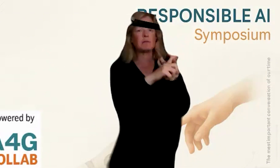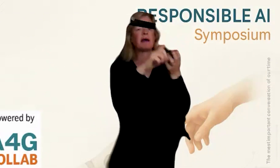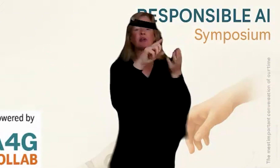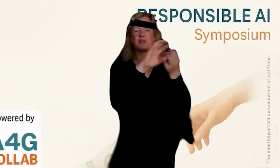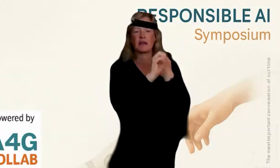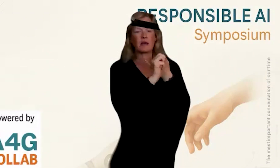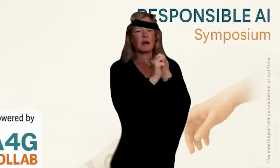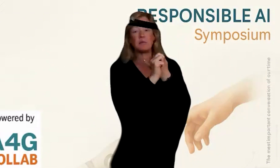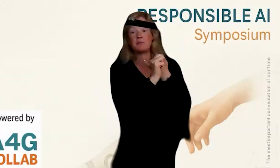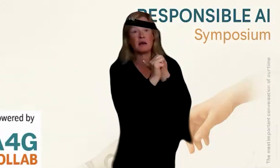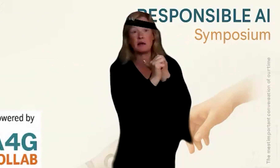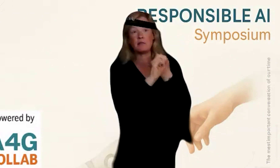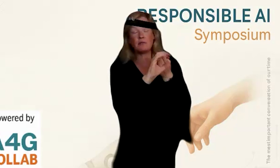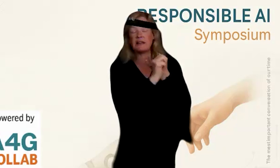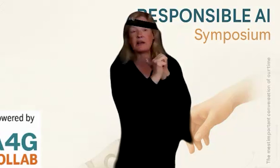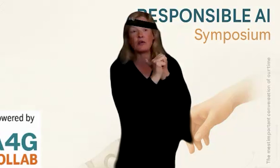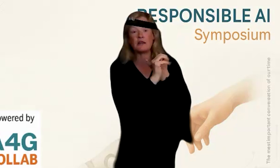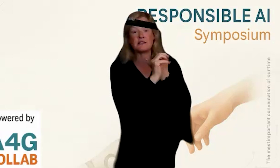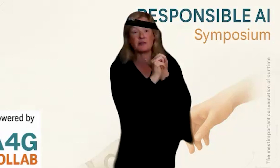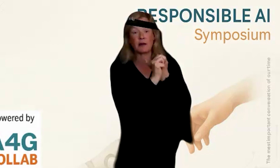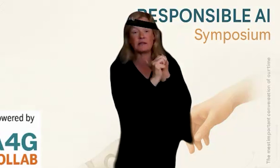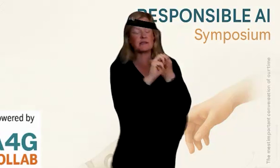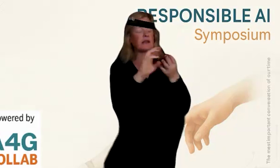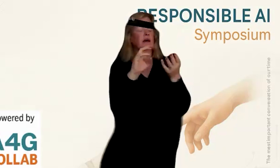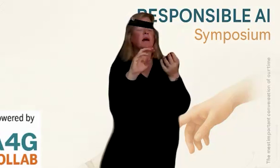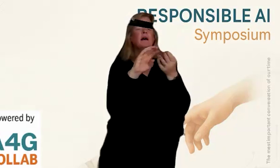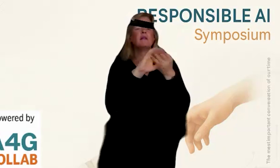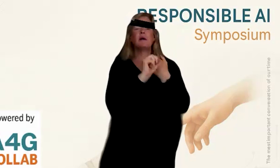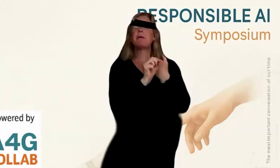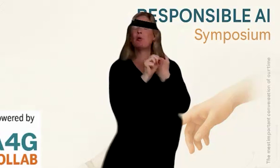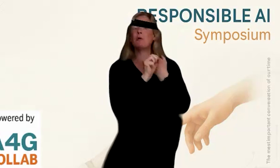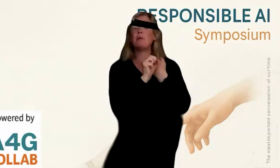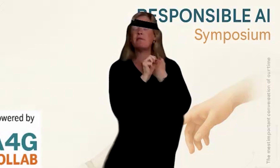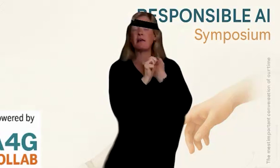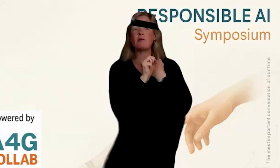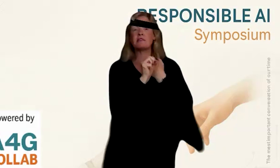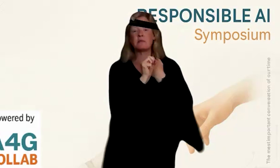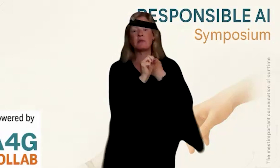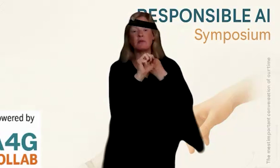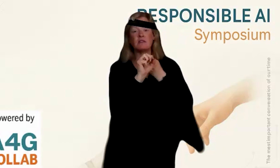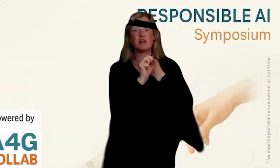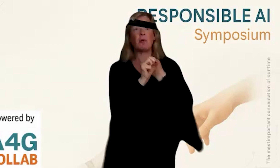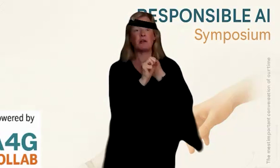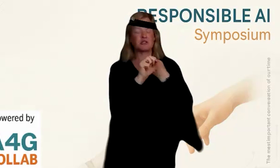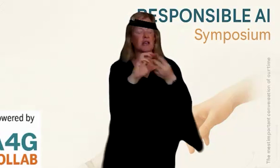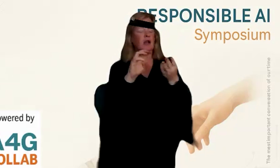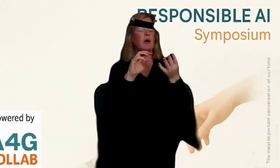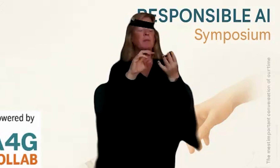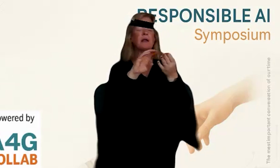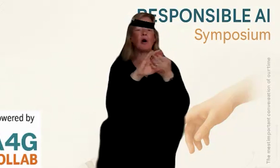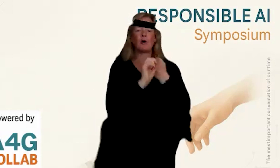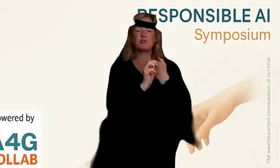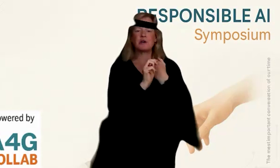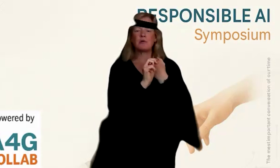education data, medical data, legal and civil rights data that people would be very reasonable to not want to